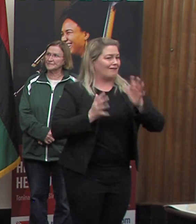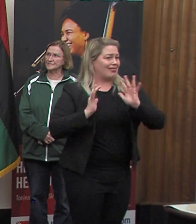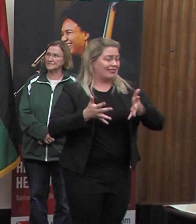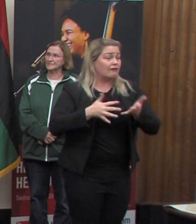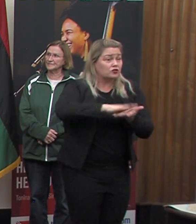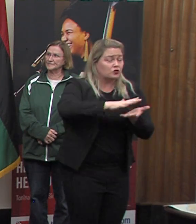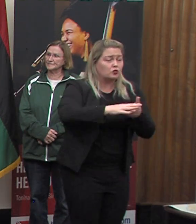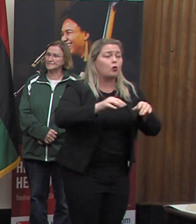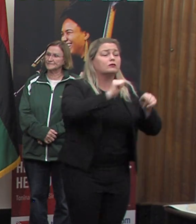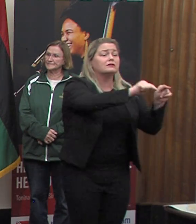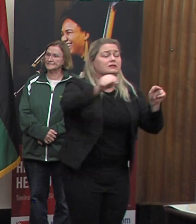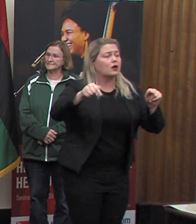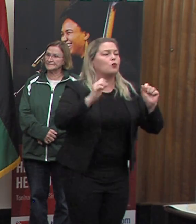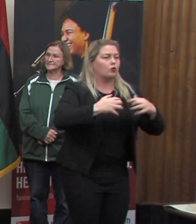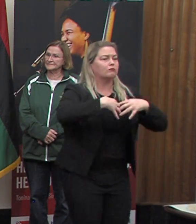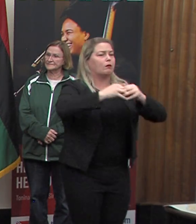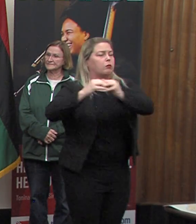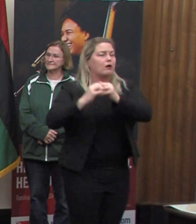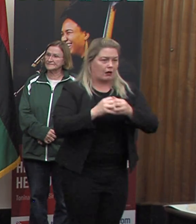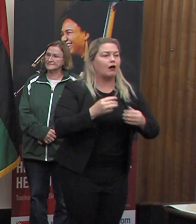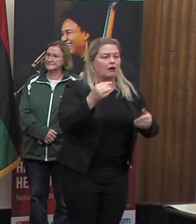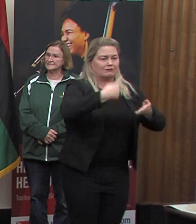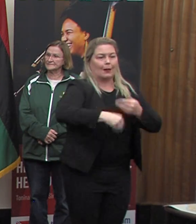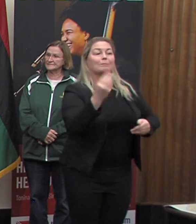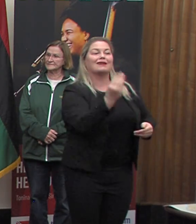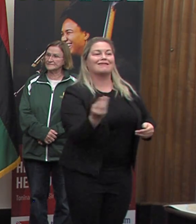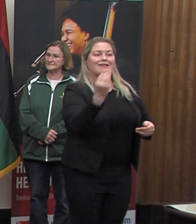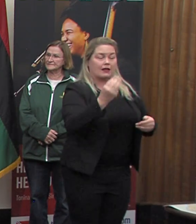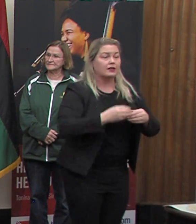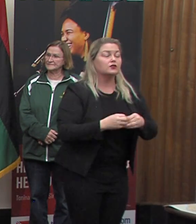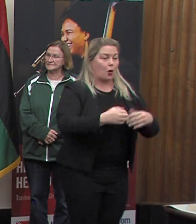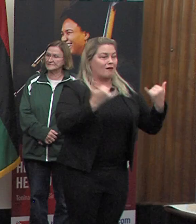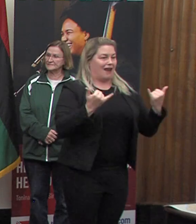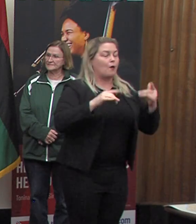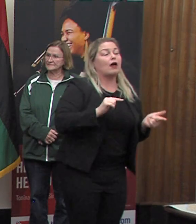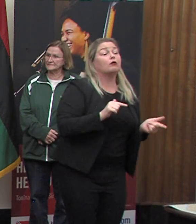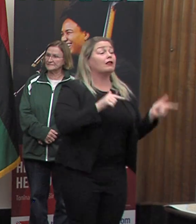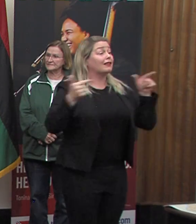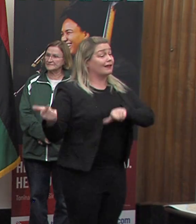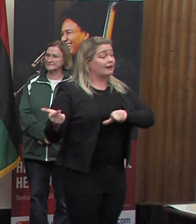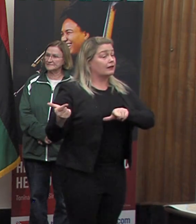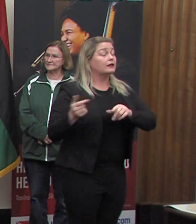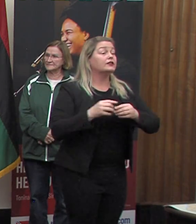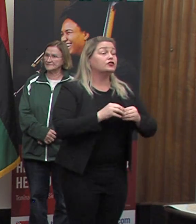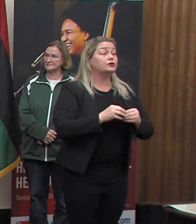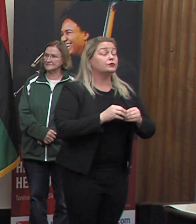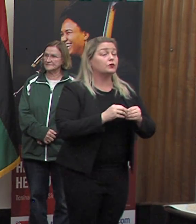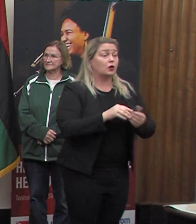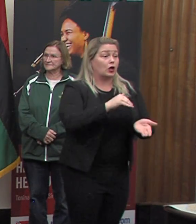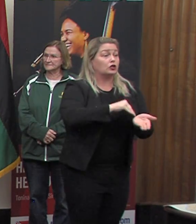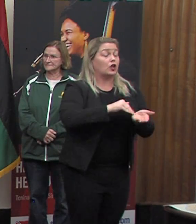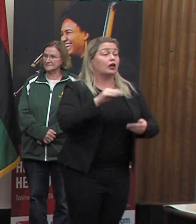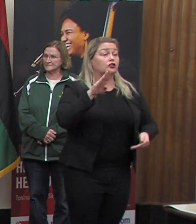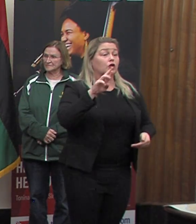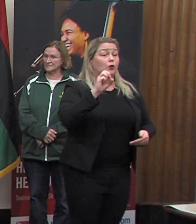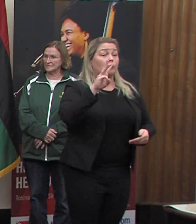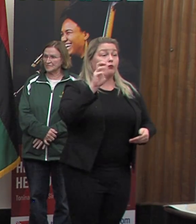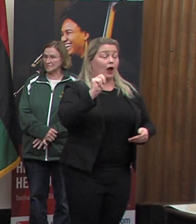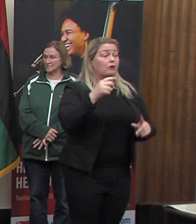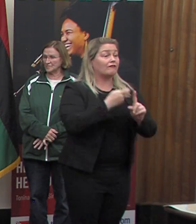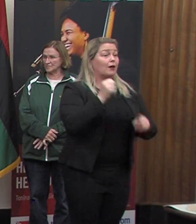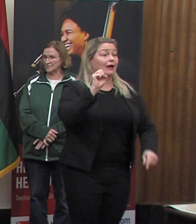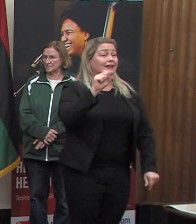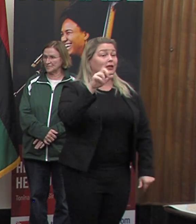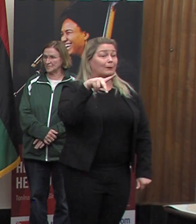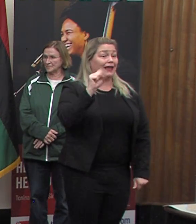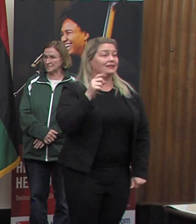starting on Monday. So I would just hand this over now to Dr. Brown from SLPS to explain